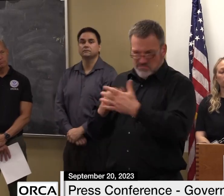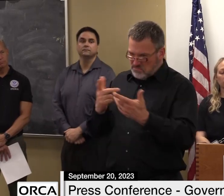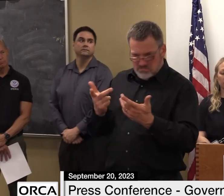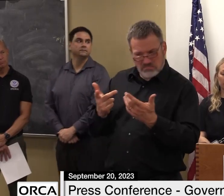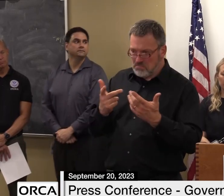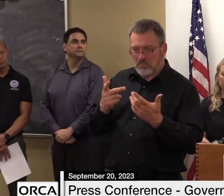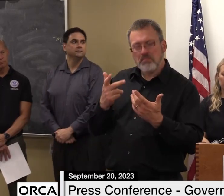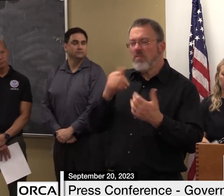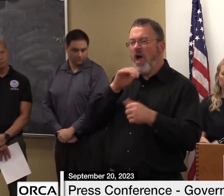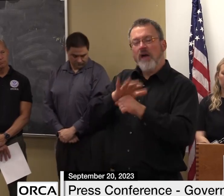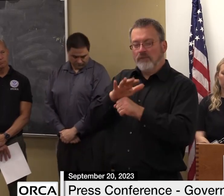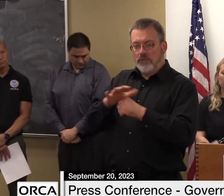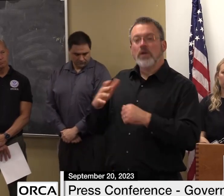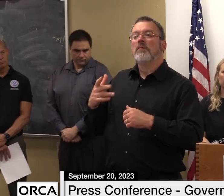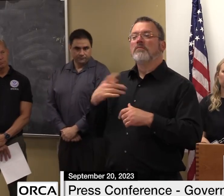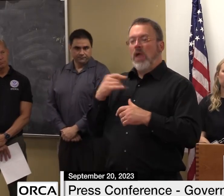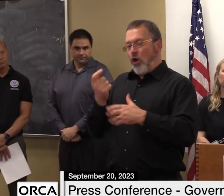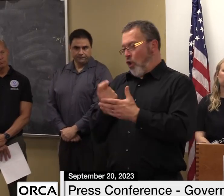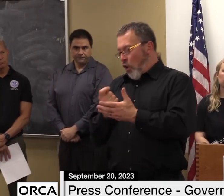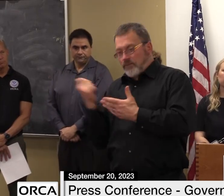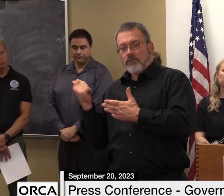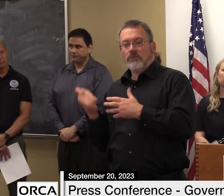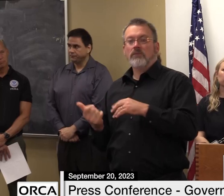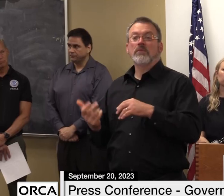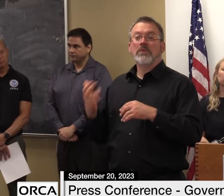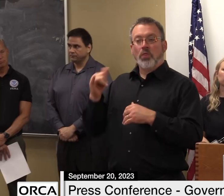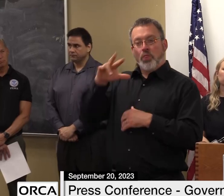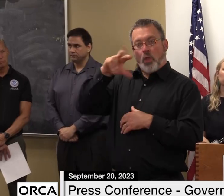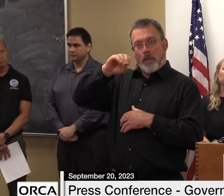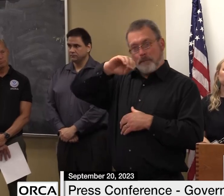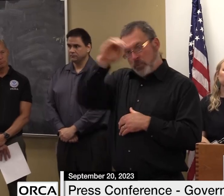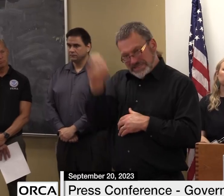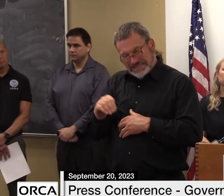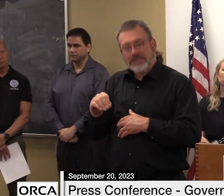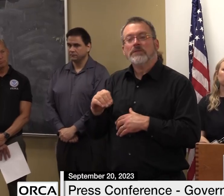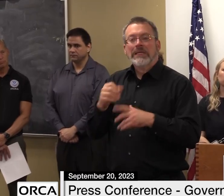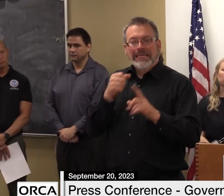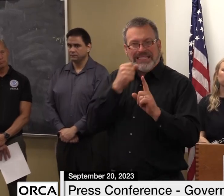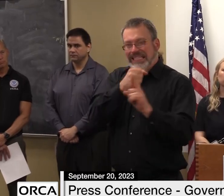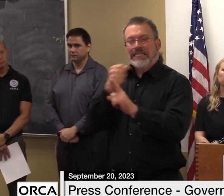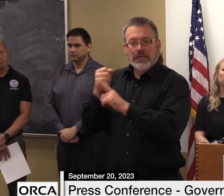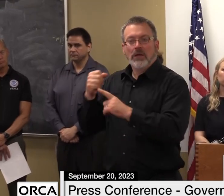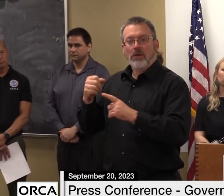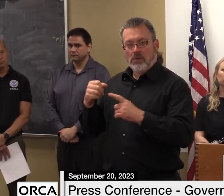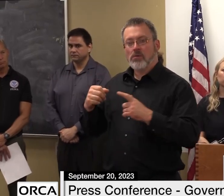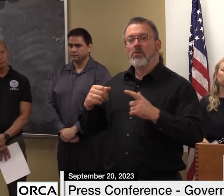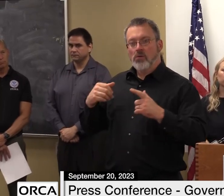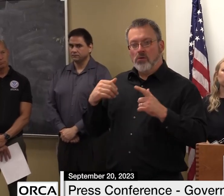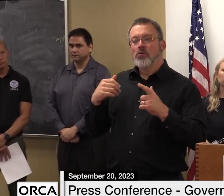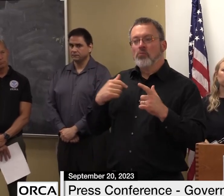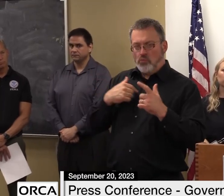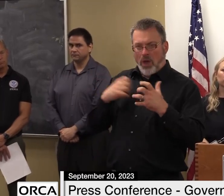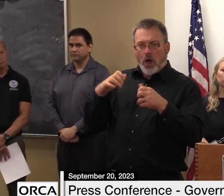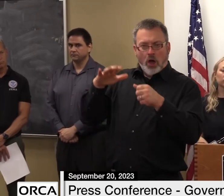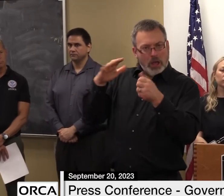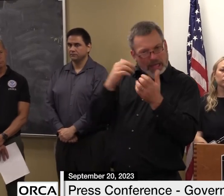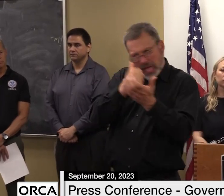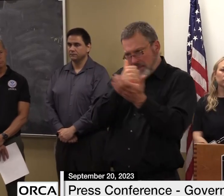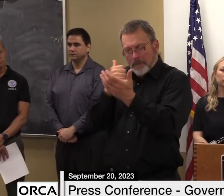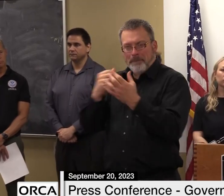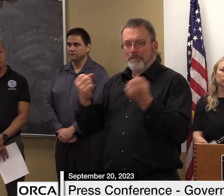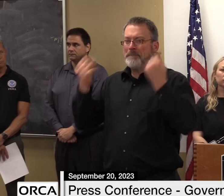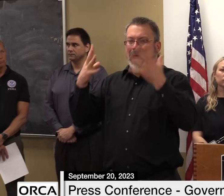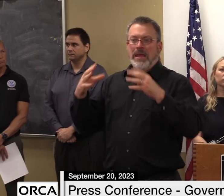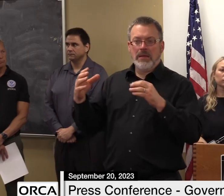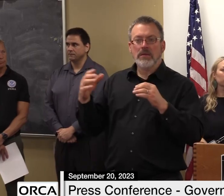Goldstein had said, talked about in her remarks. But everyone will be covered on this for this